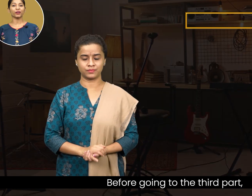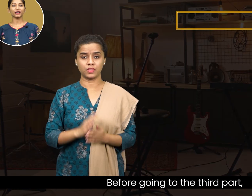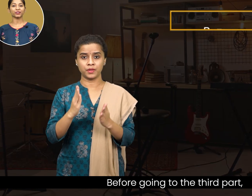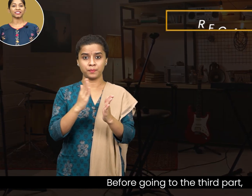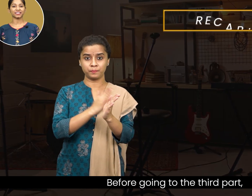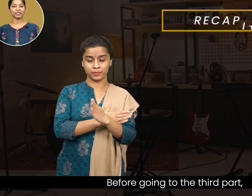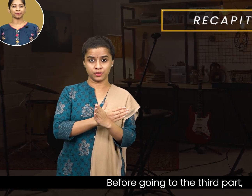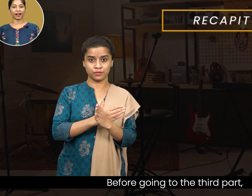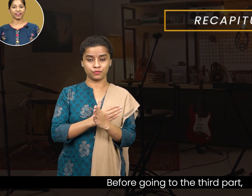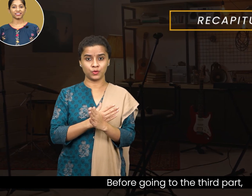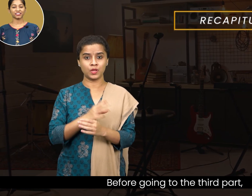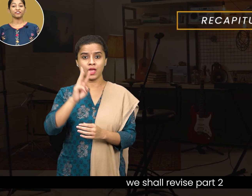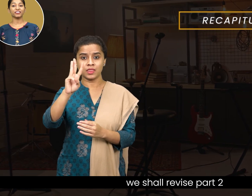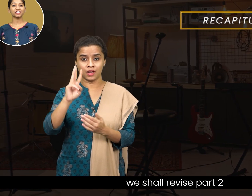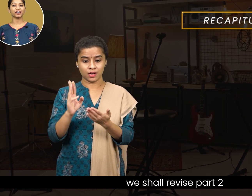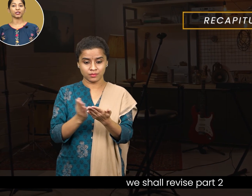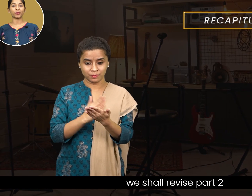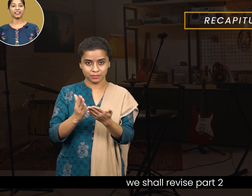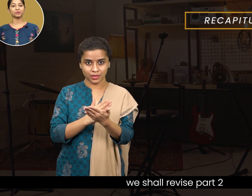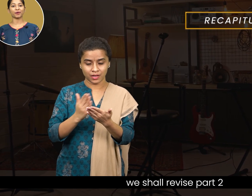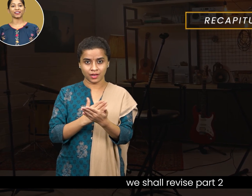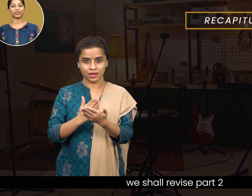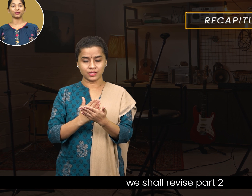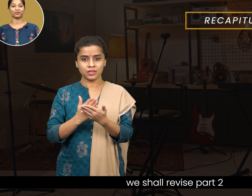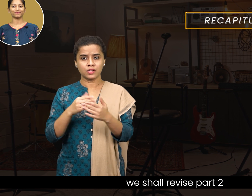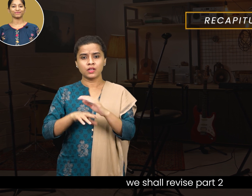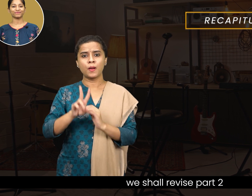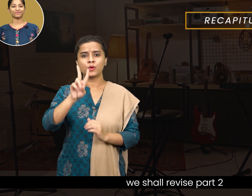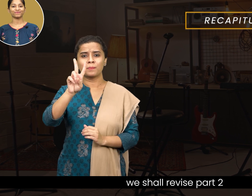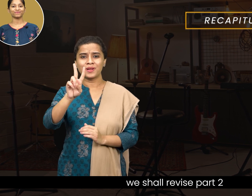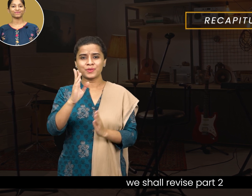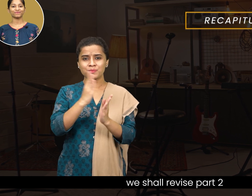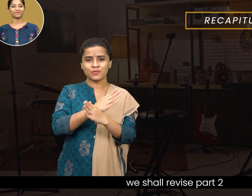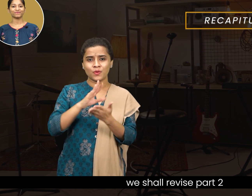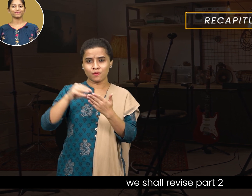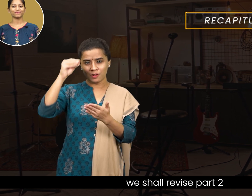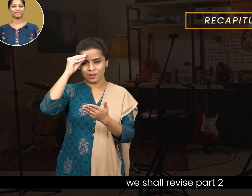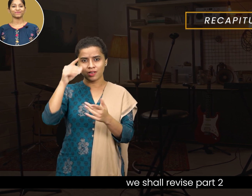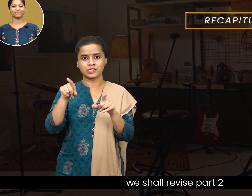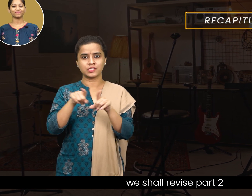Before going to the third part, we shall revise part 2.